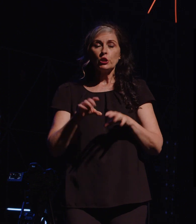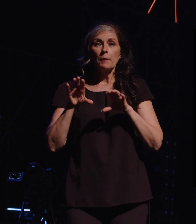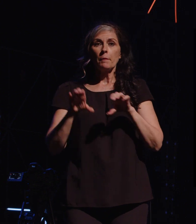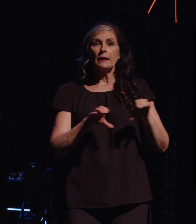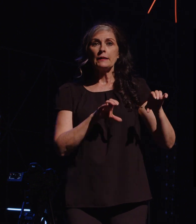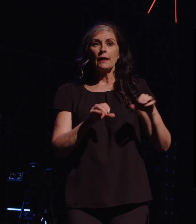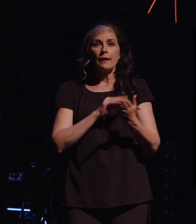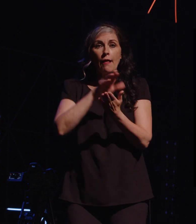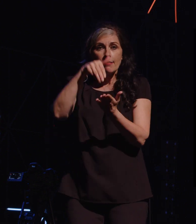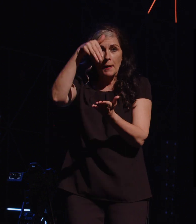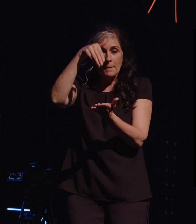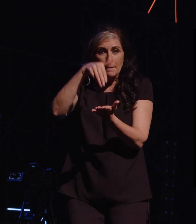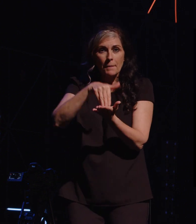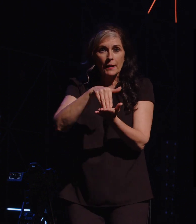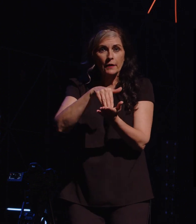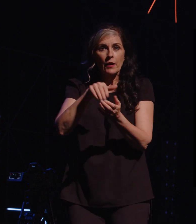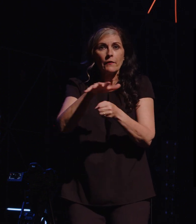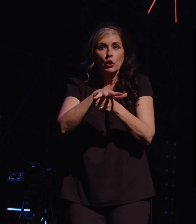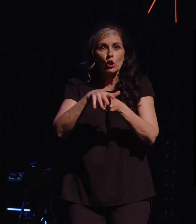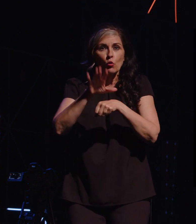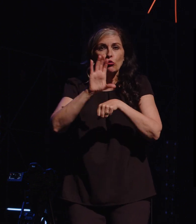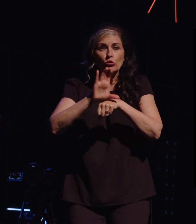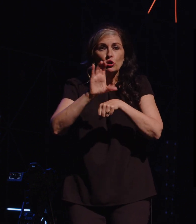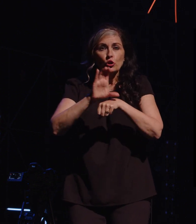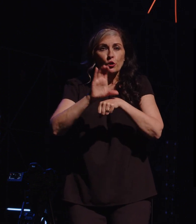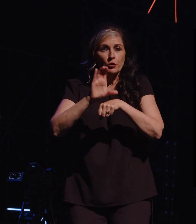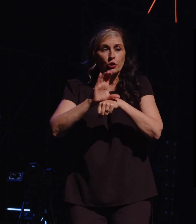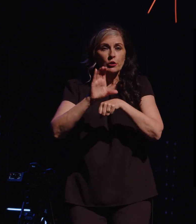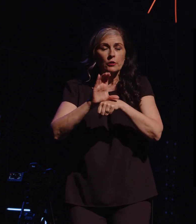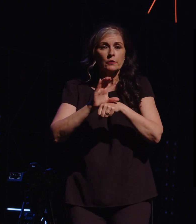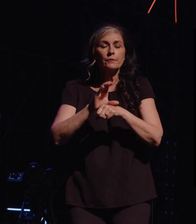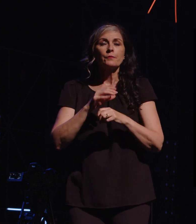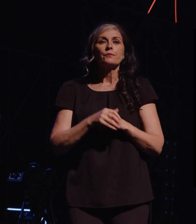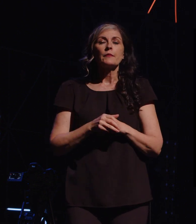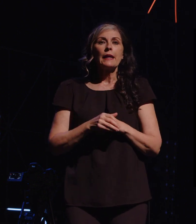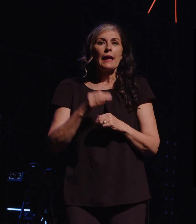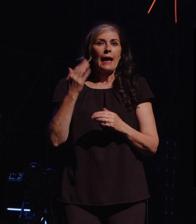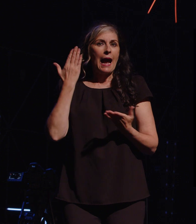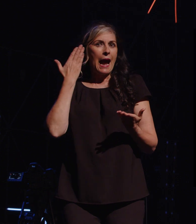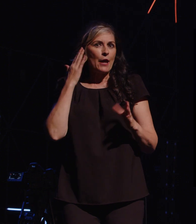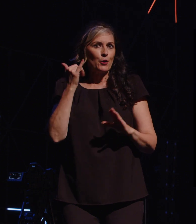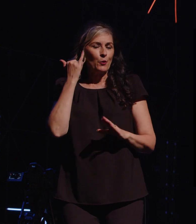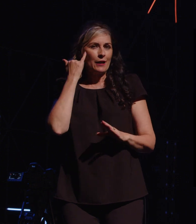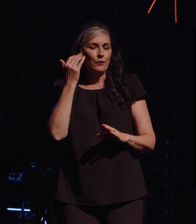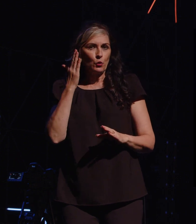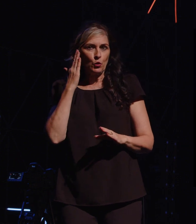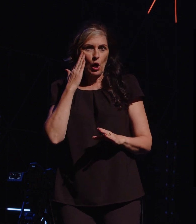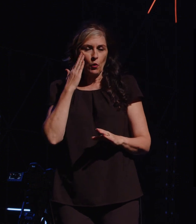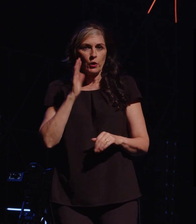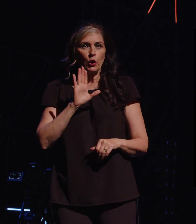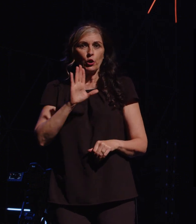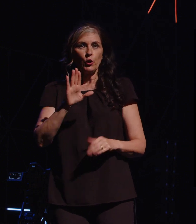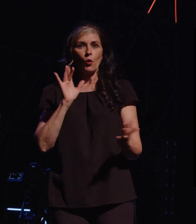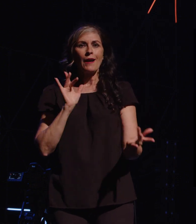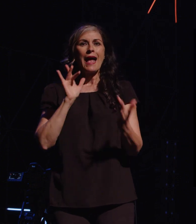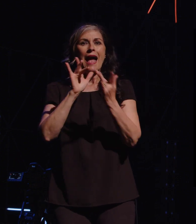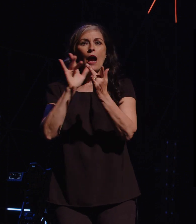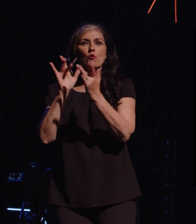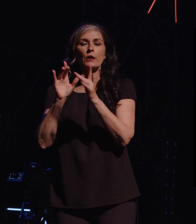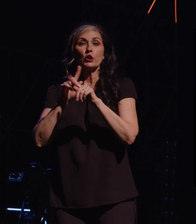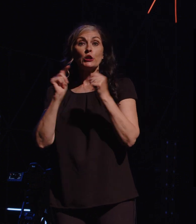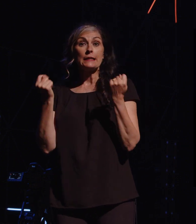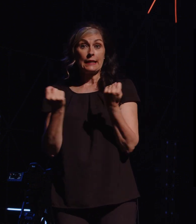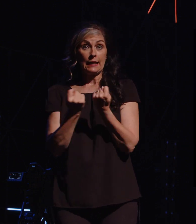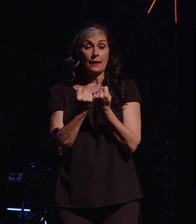done in the midst of a local church context, right? So I don't know if you all know this. Your outreach